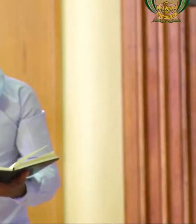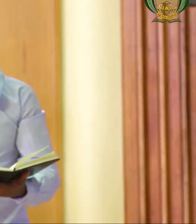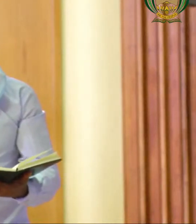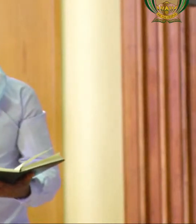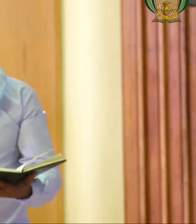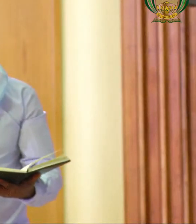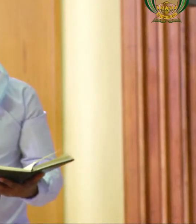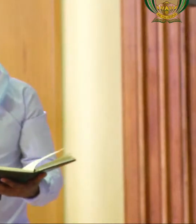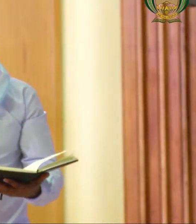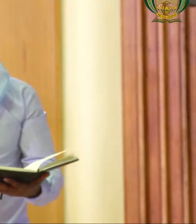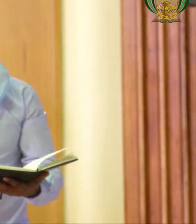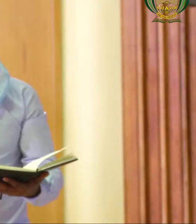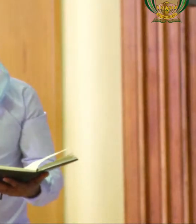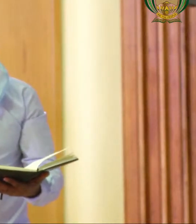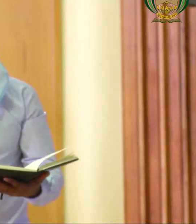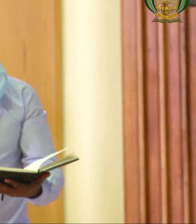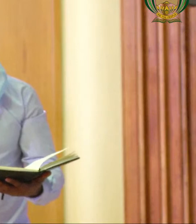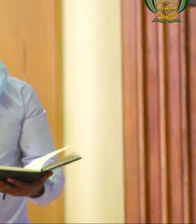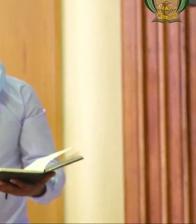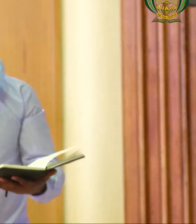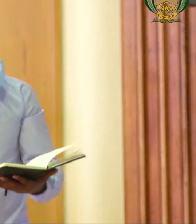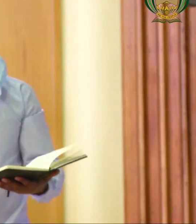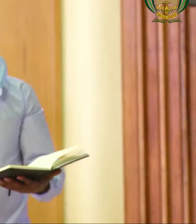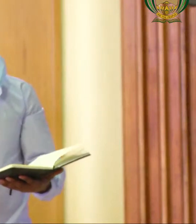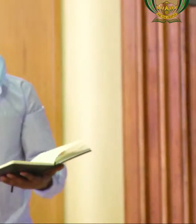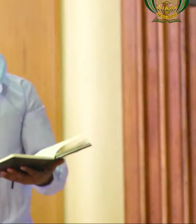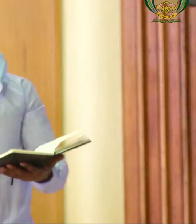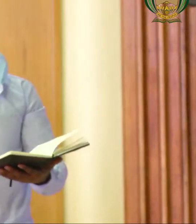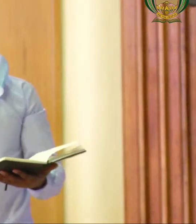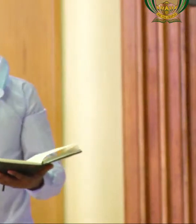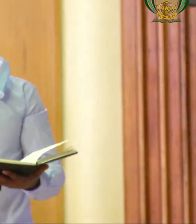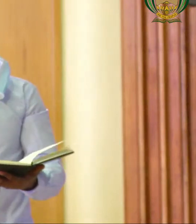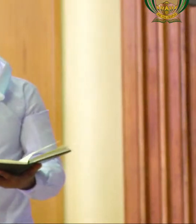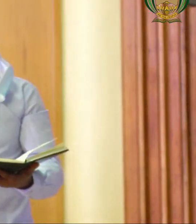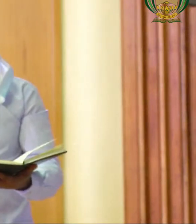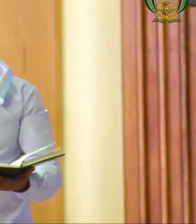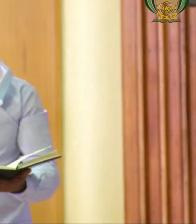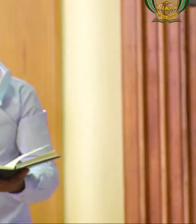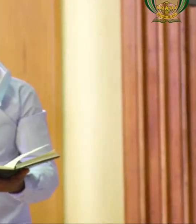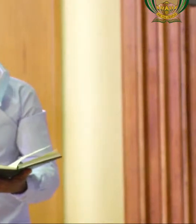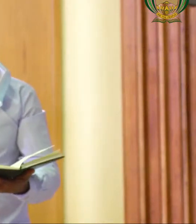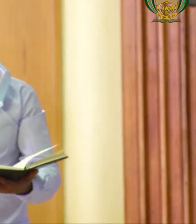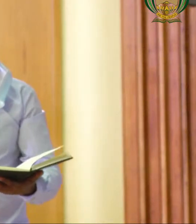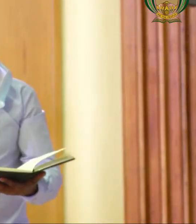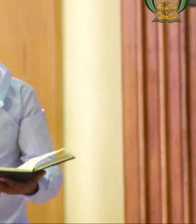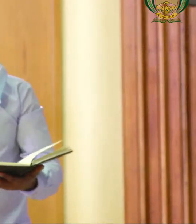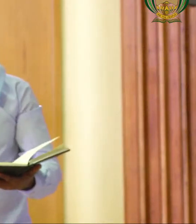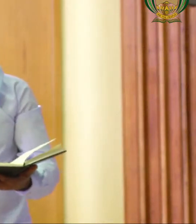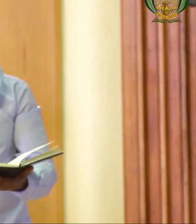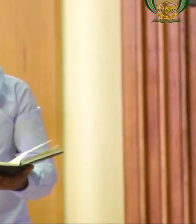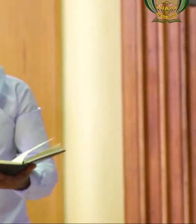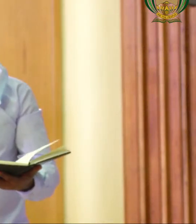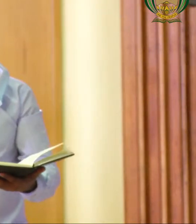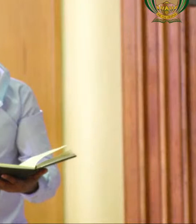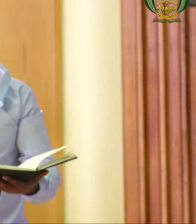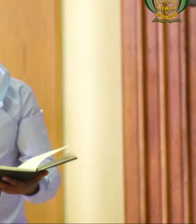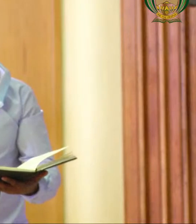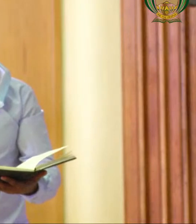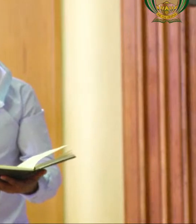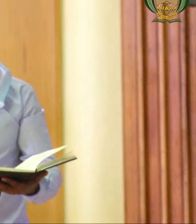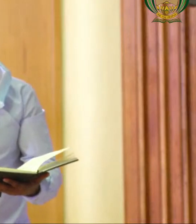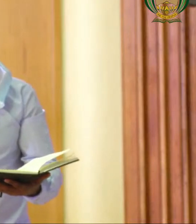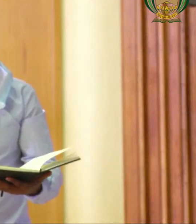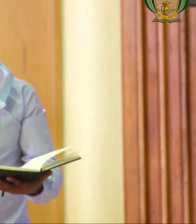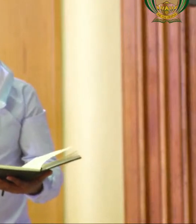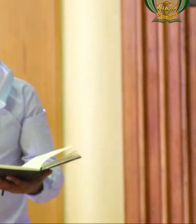appointing people who have criminal records, someone who is today appointed as a councillor and the next day they shoot and kill people.